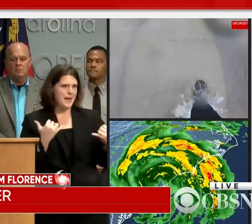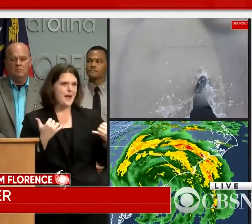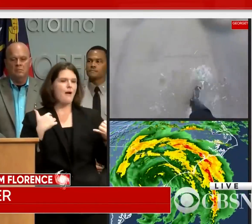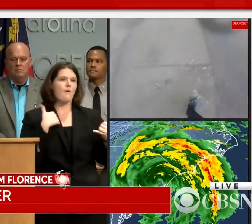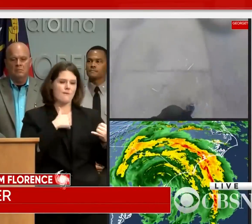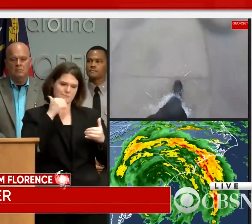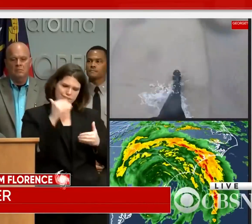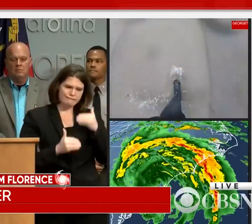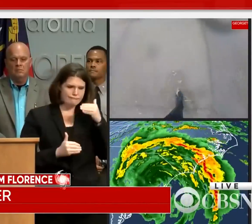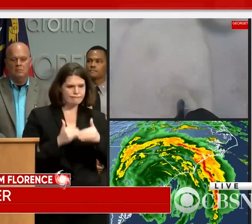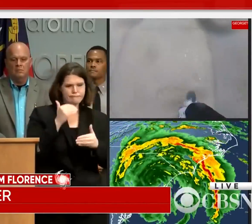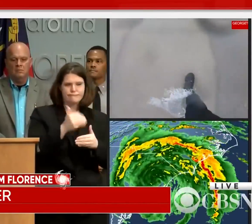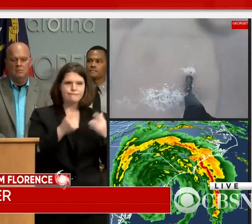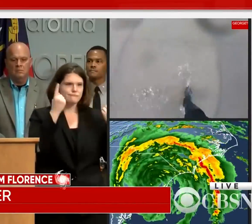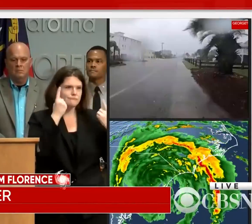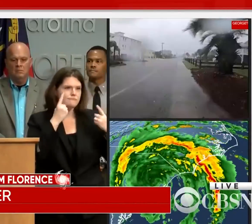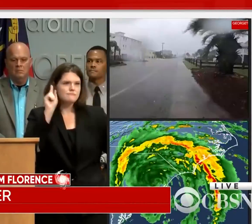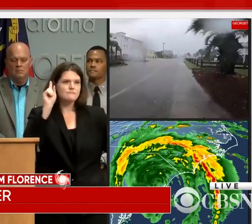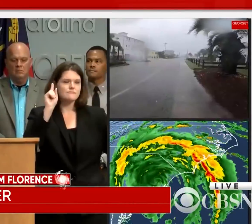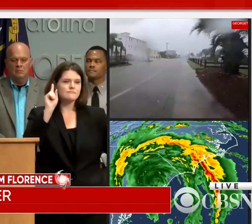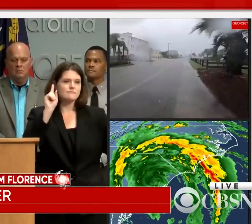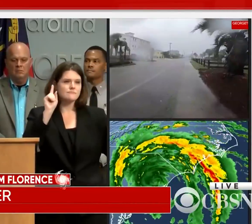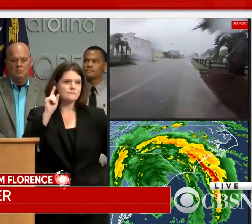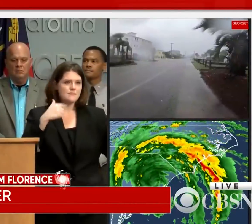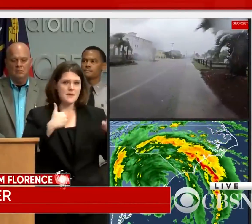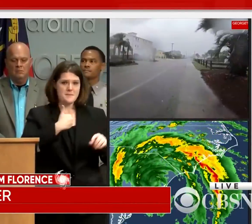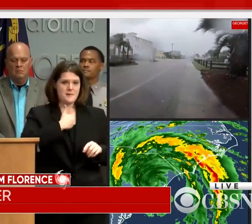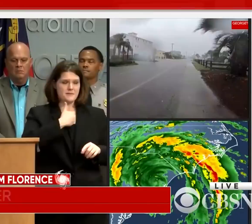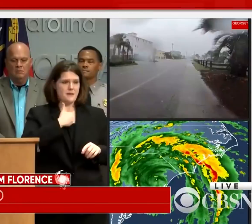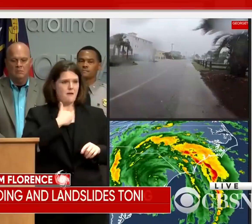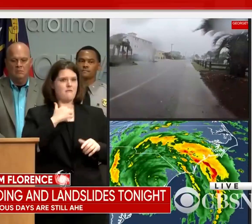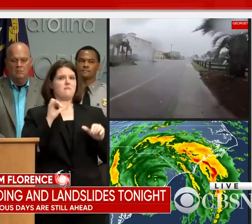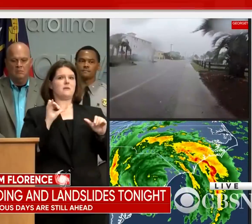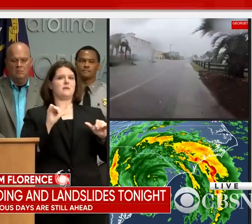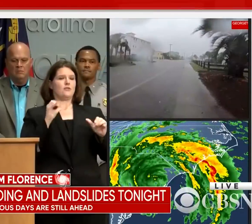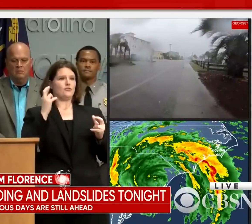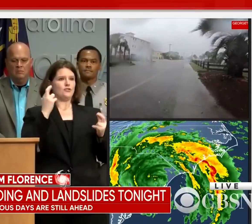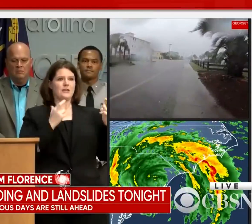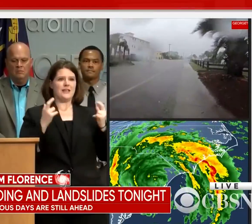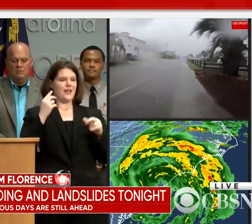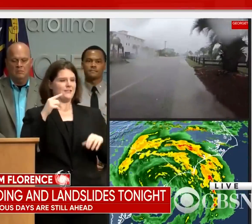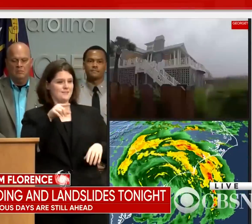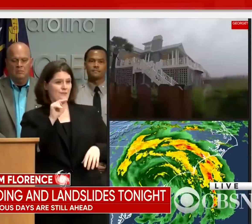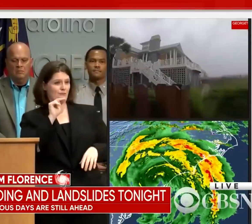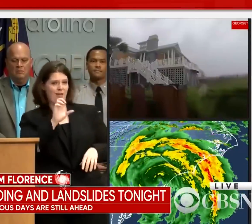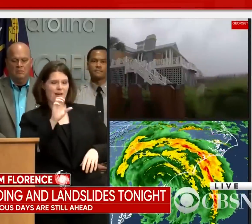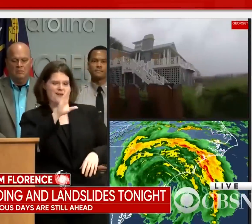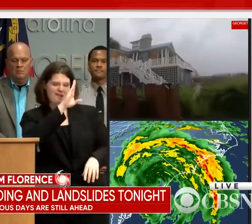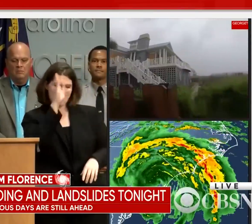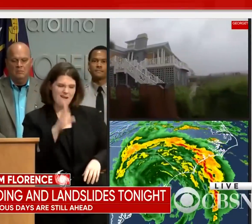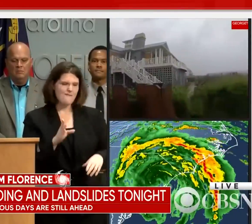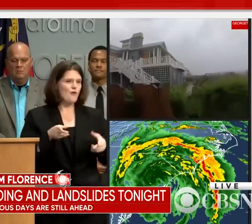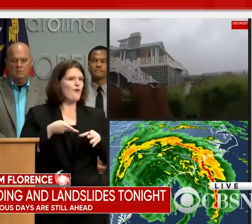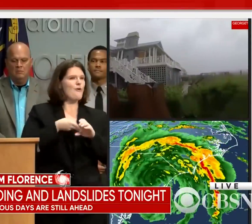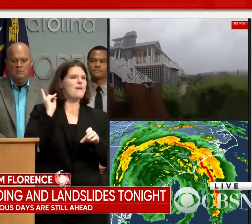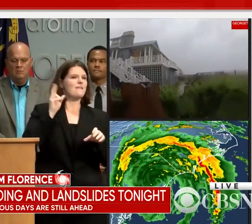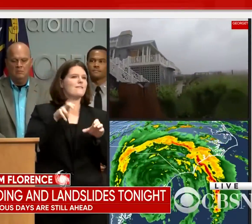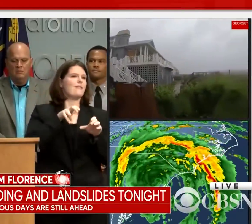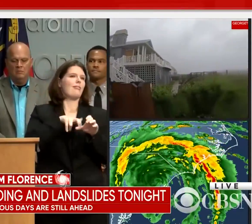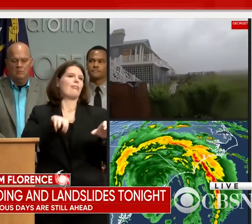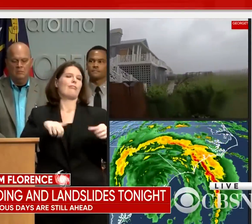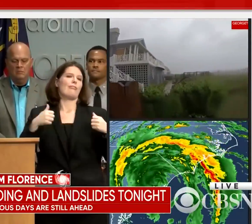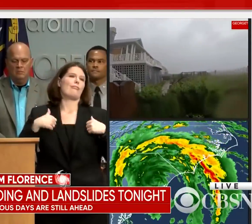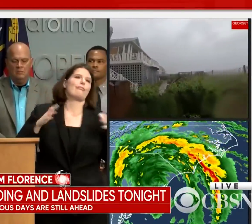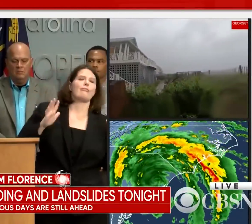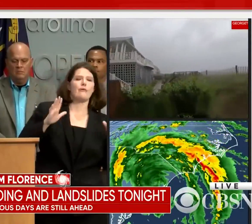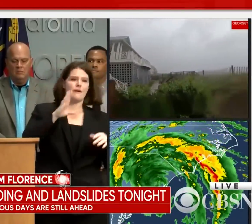persevere. I have never known North Carolinians to quit in the face of a challenge, and